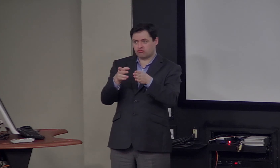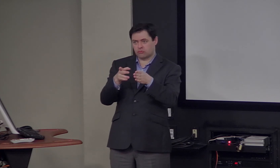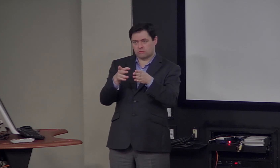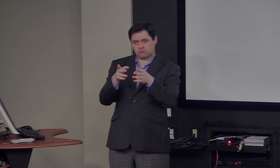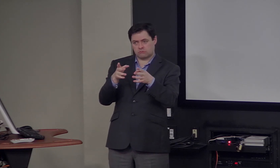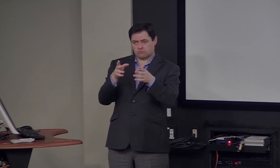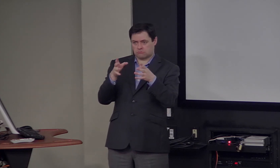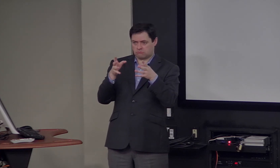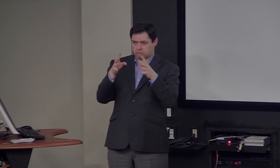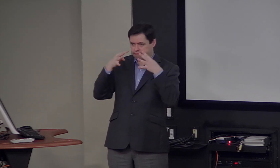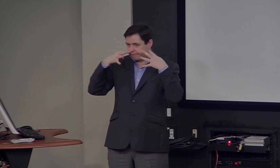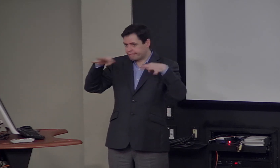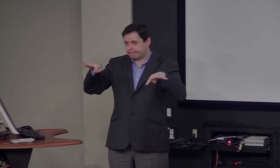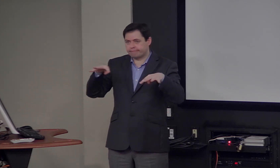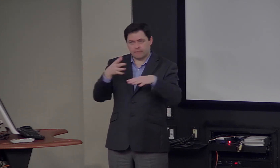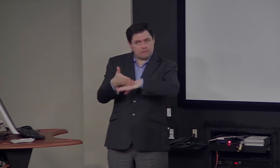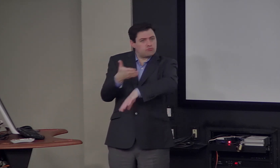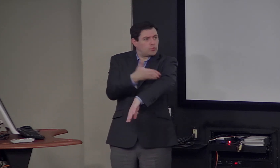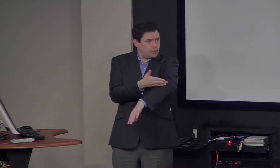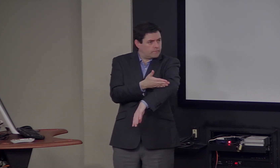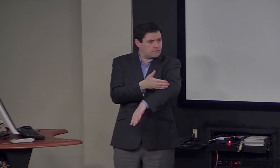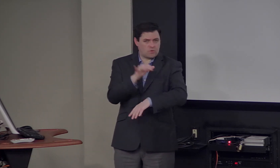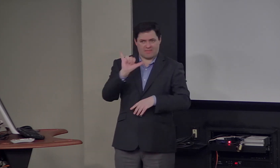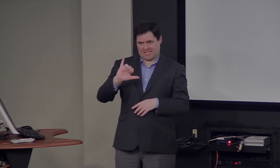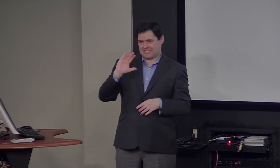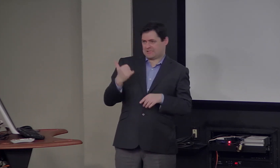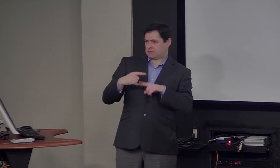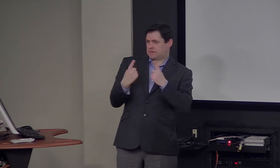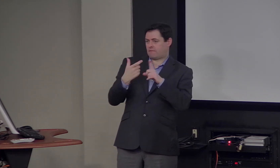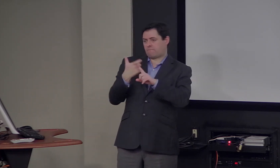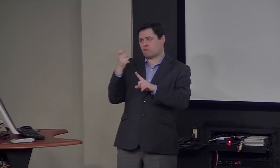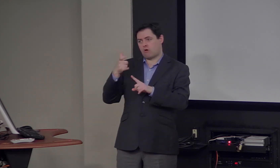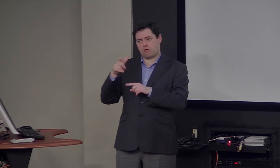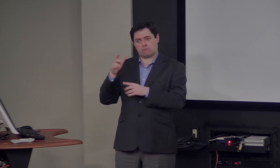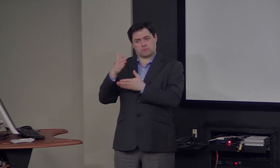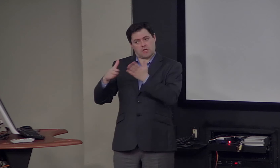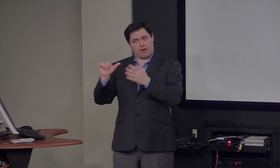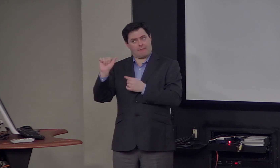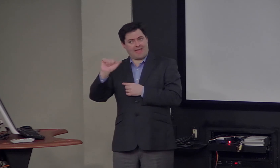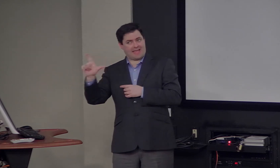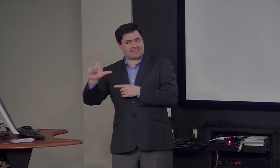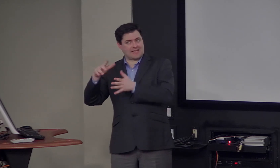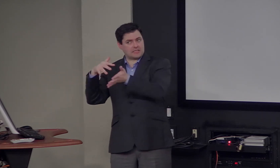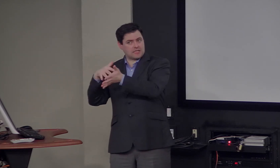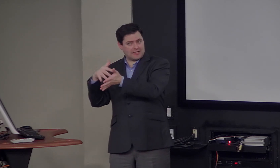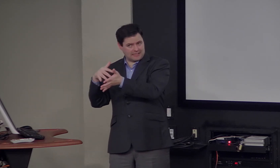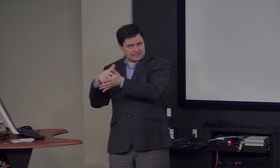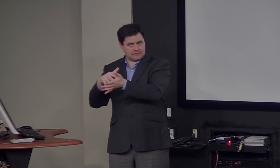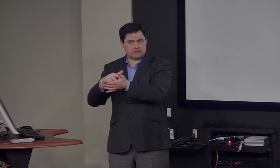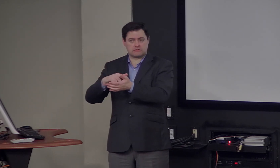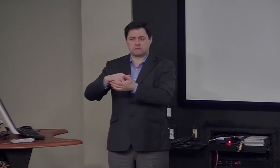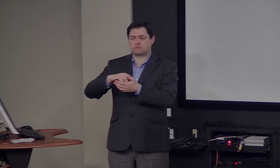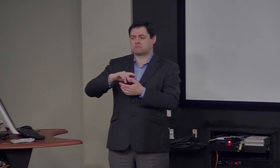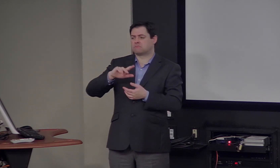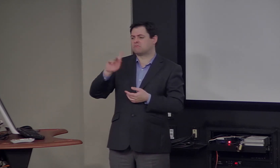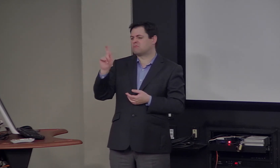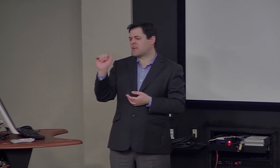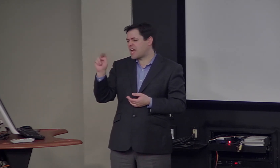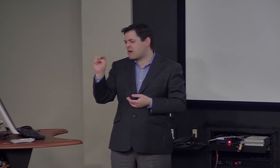have focused attention, ignoring distractors. So we did see improvement, and this is a finding that's different from ASL studies that have been